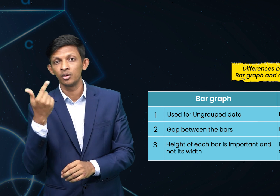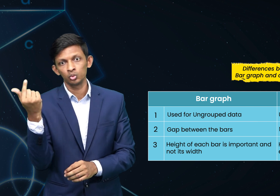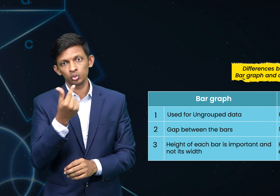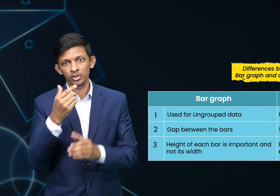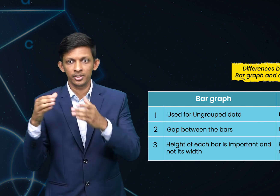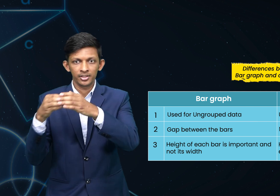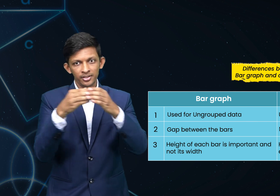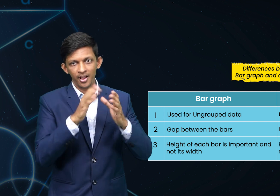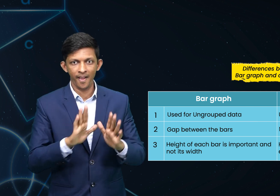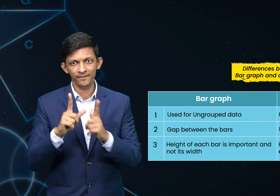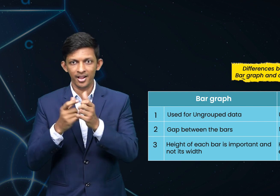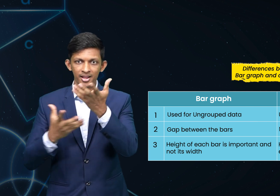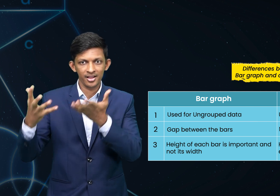Used for grouped data.